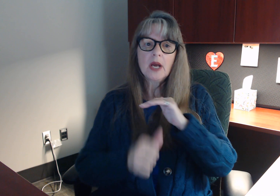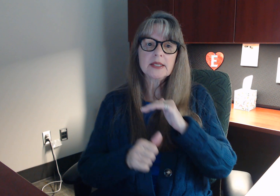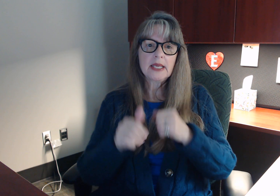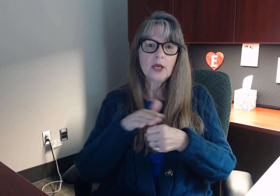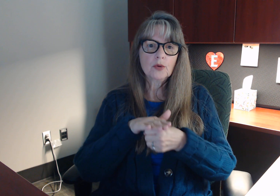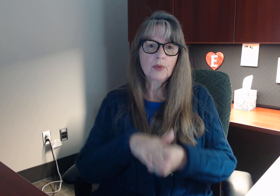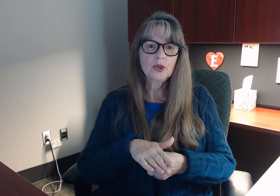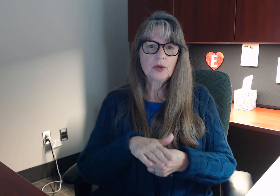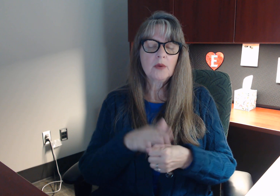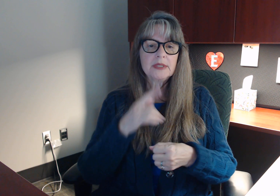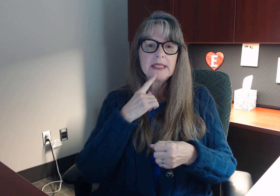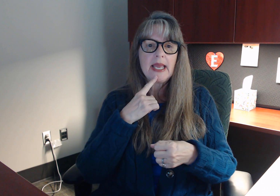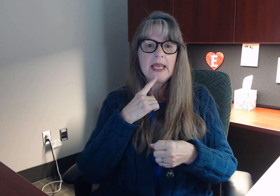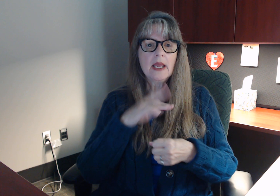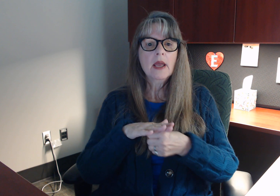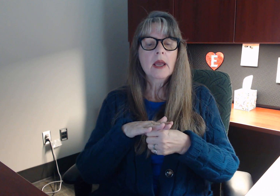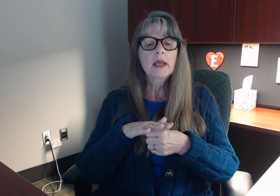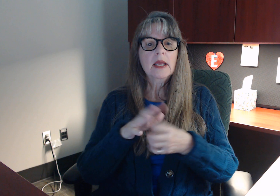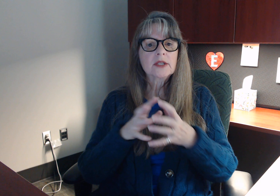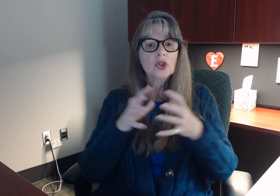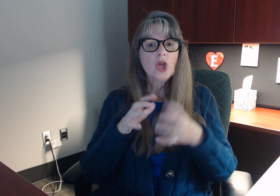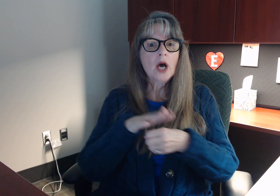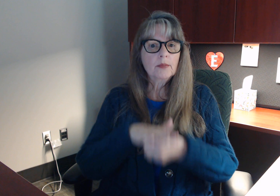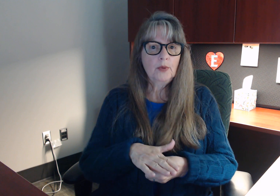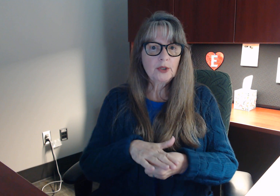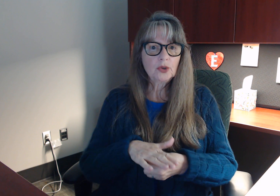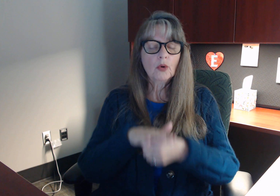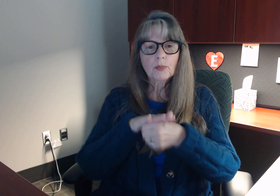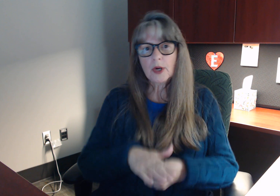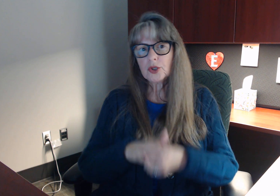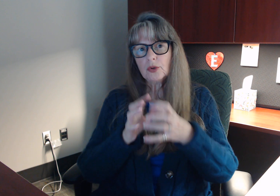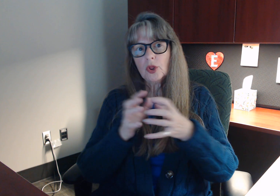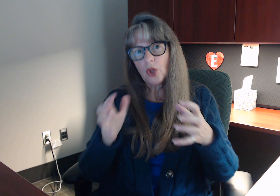say under pressure. I would say it's a lot of pressure or pressure a lot.